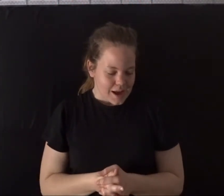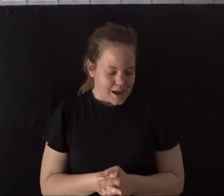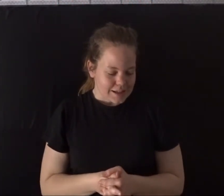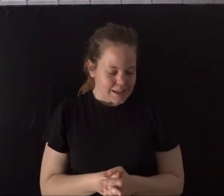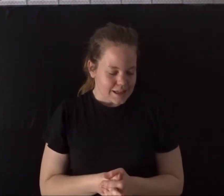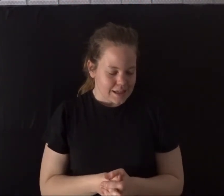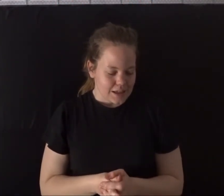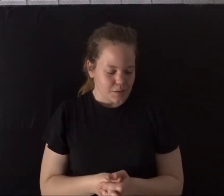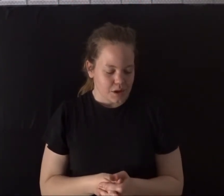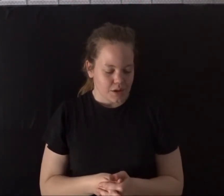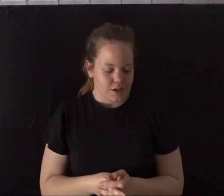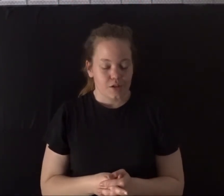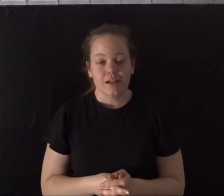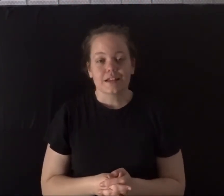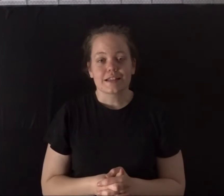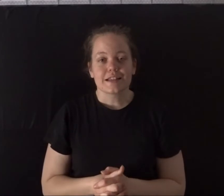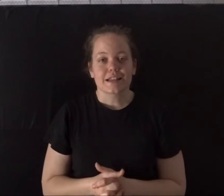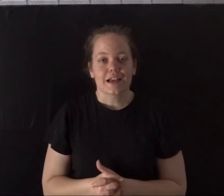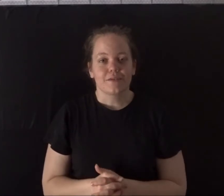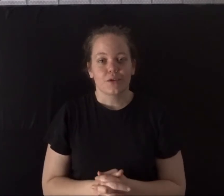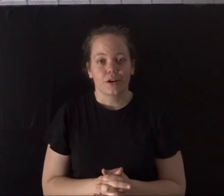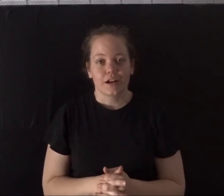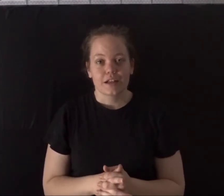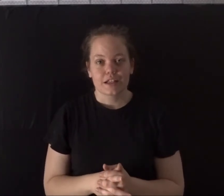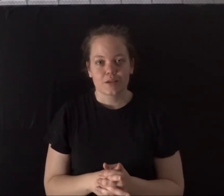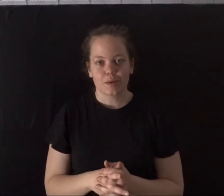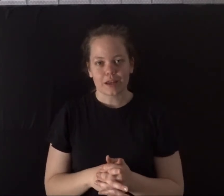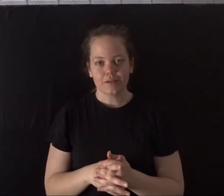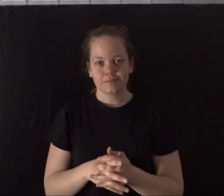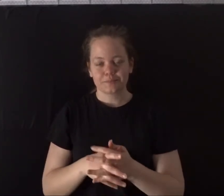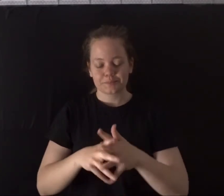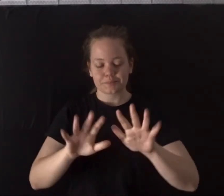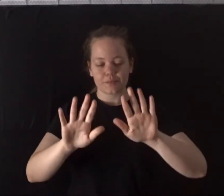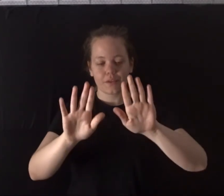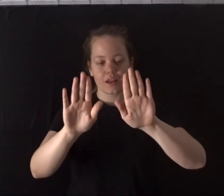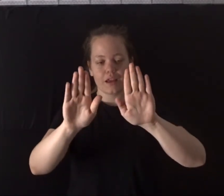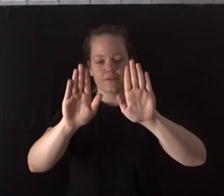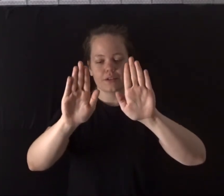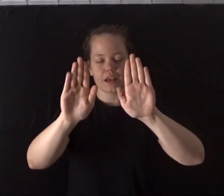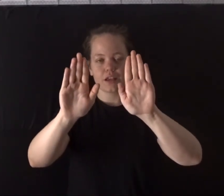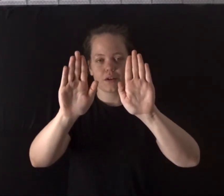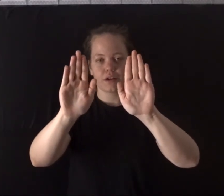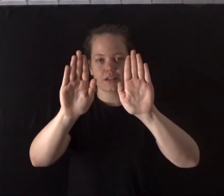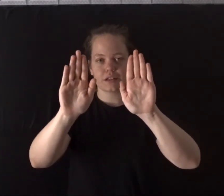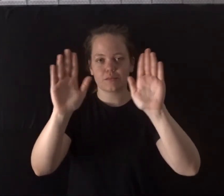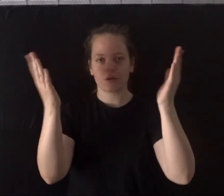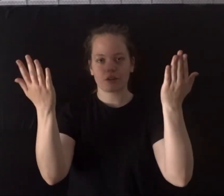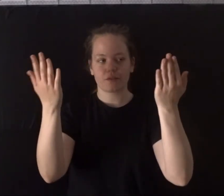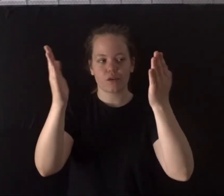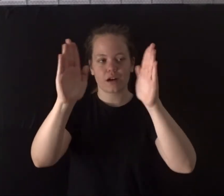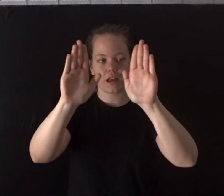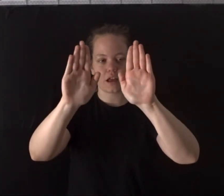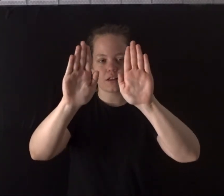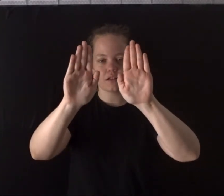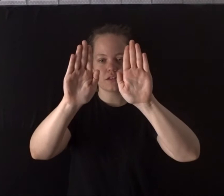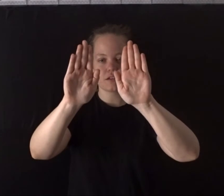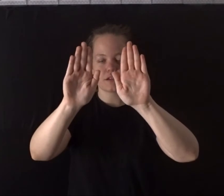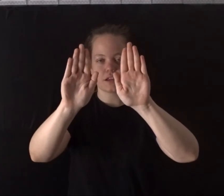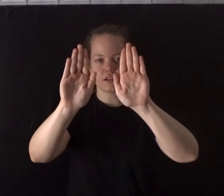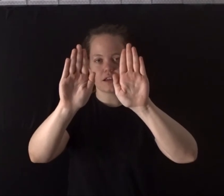Alright, the next one we are going to do is the sign for swimming. And for that you are going to need both of your hands in a